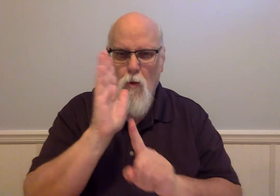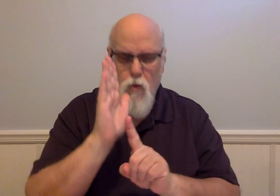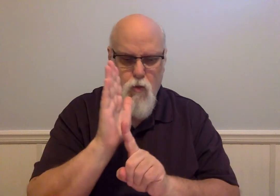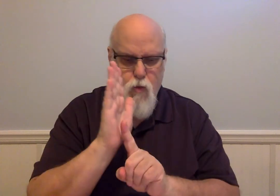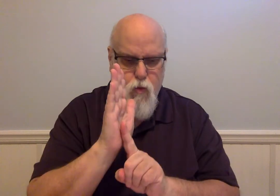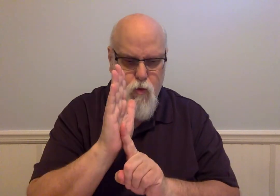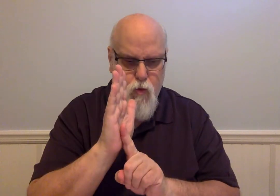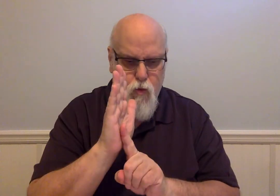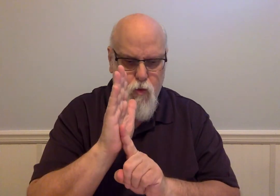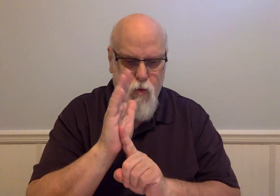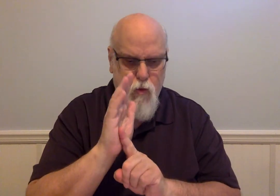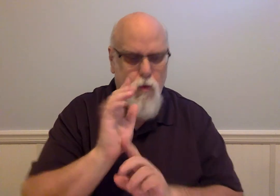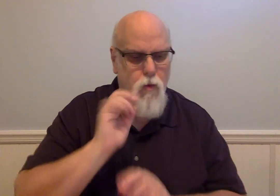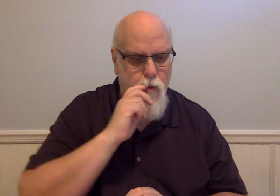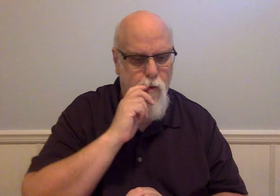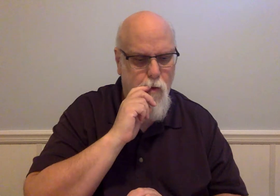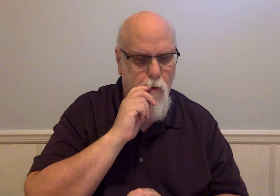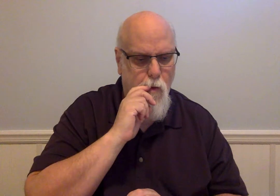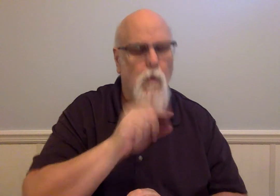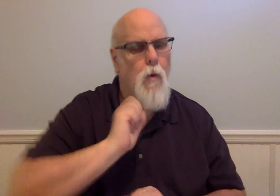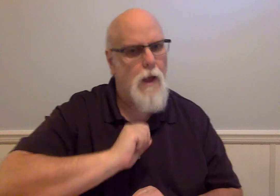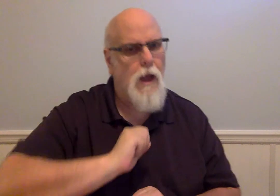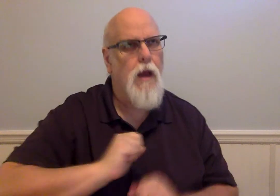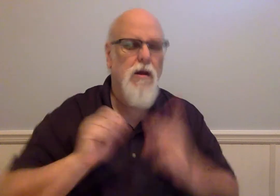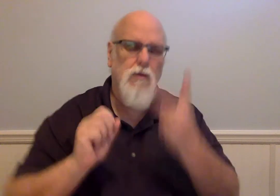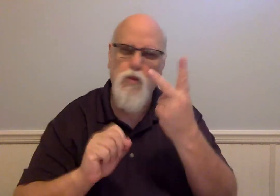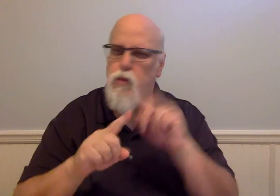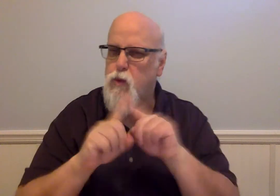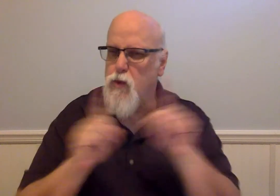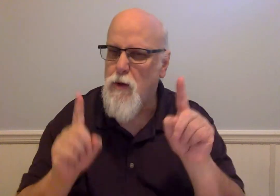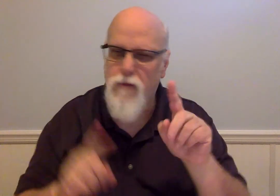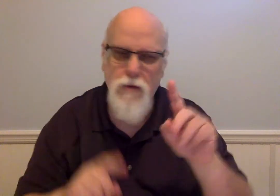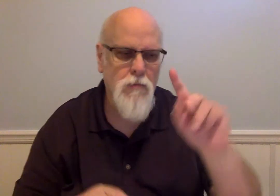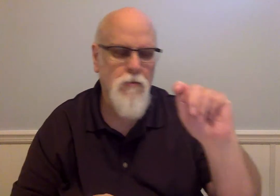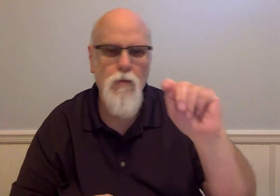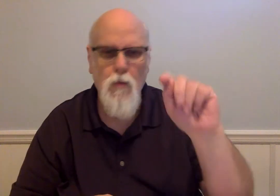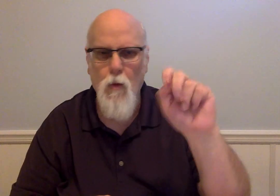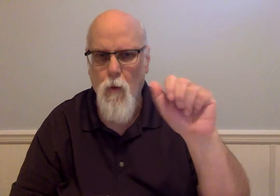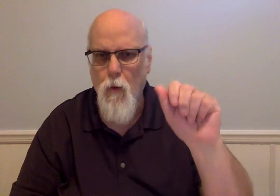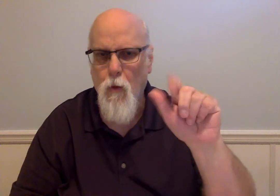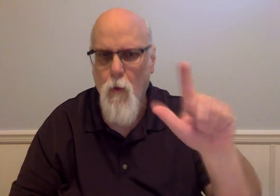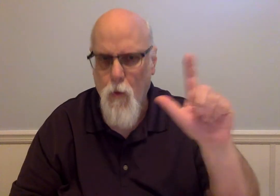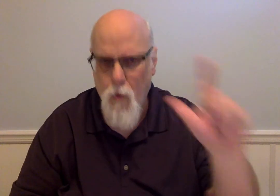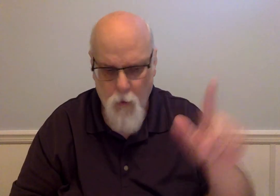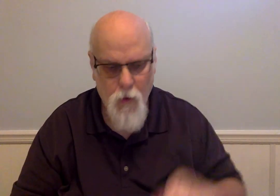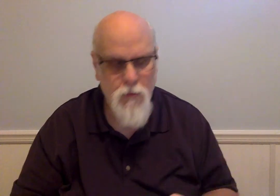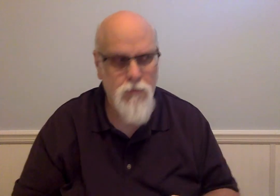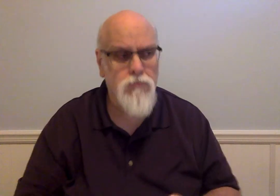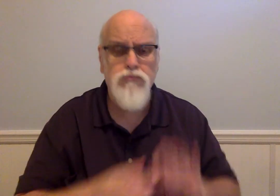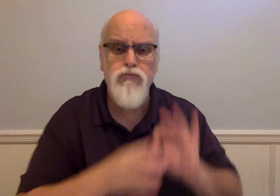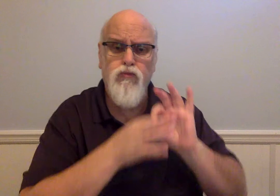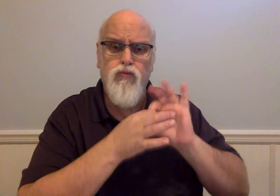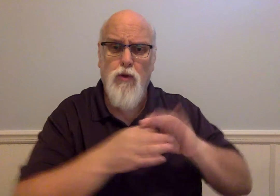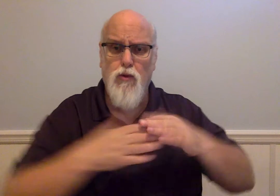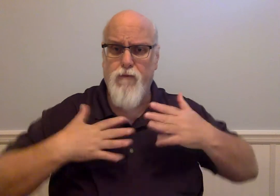If something's tall, okay, so there are 2 different ways to do tall because there are 2 different meanings. So if